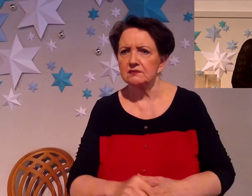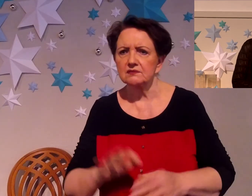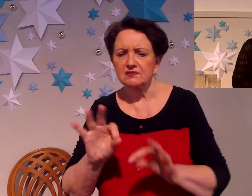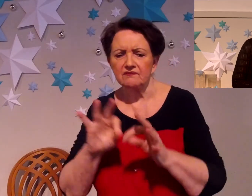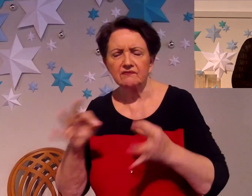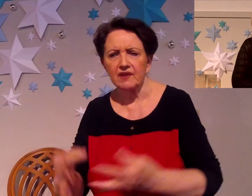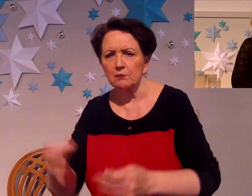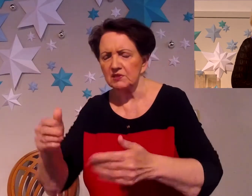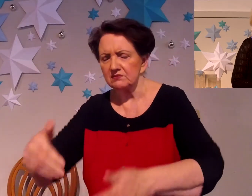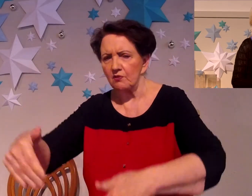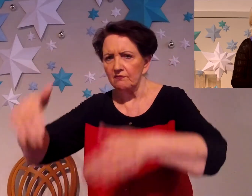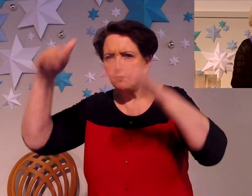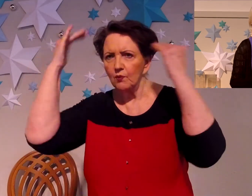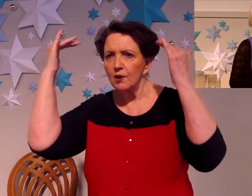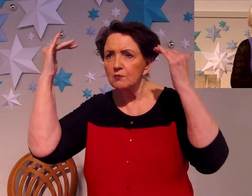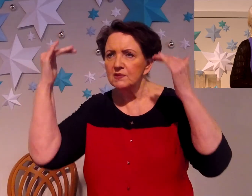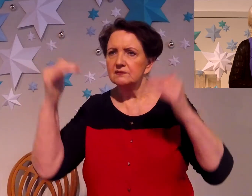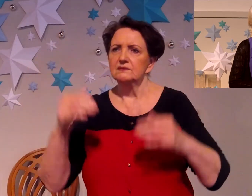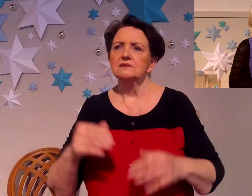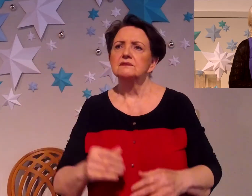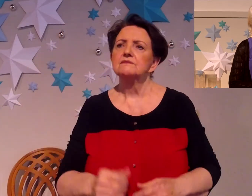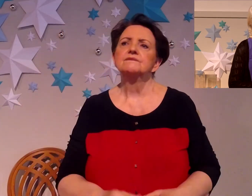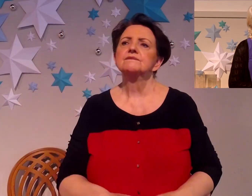we can have a lot of